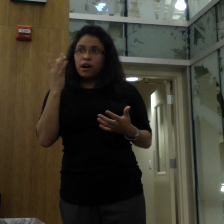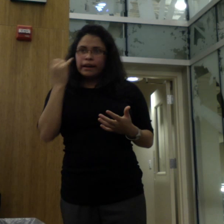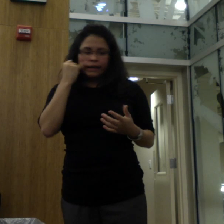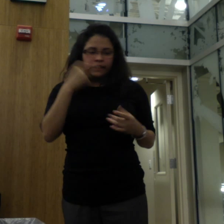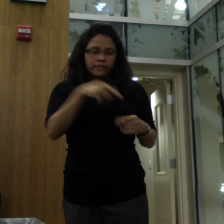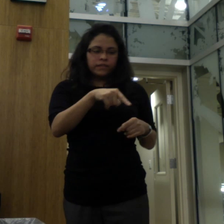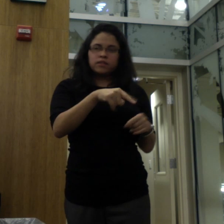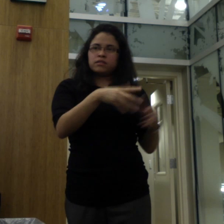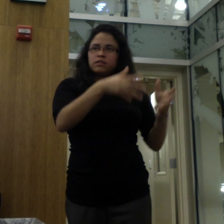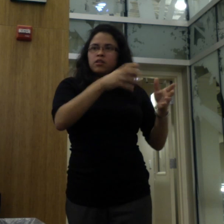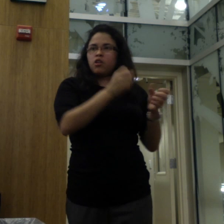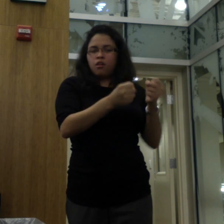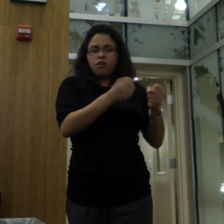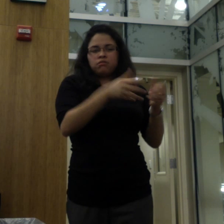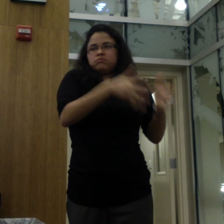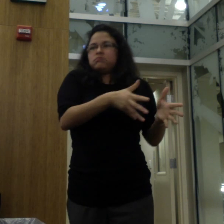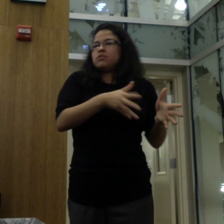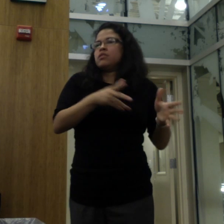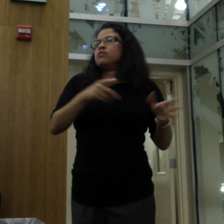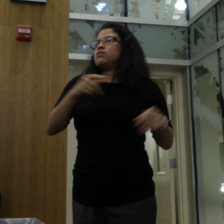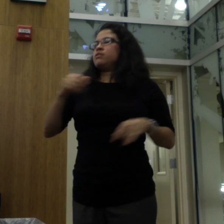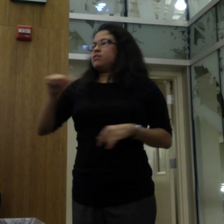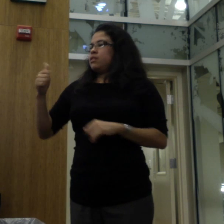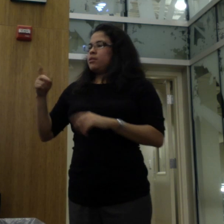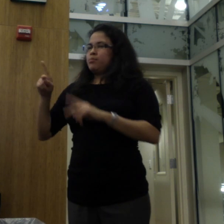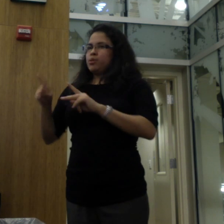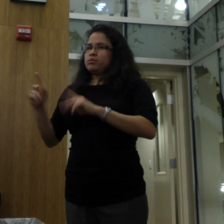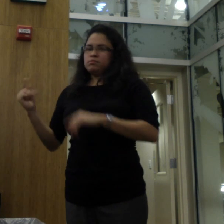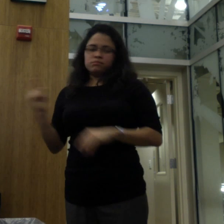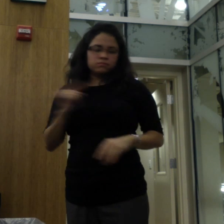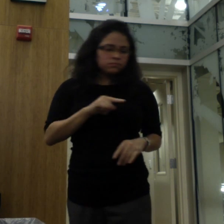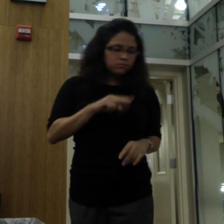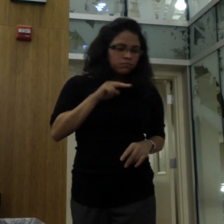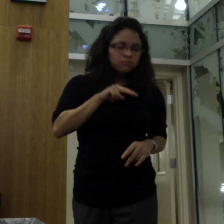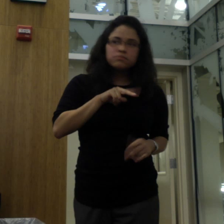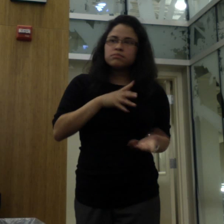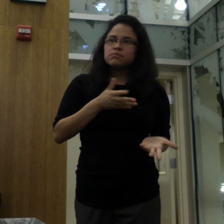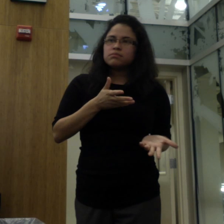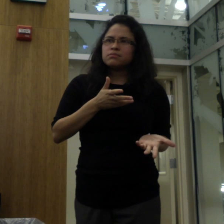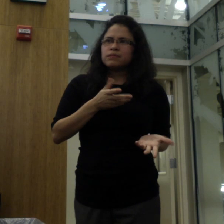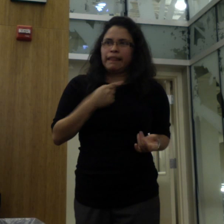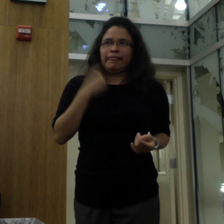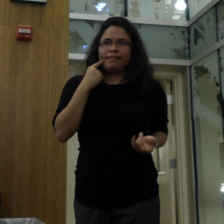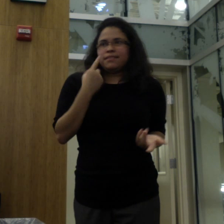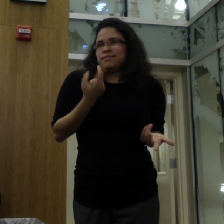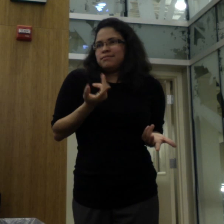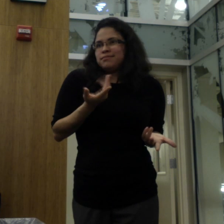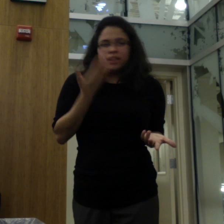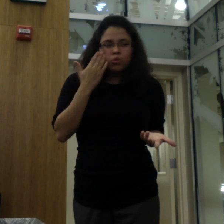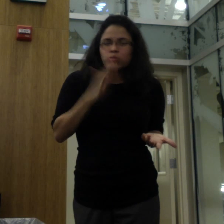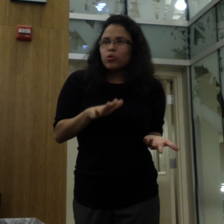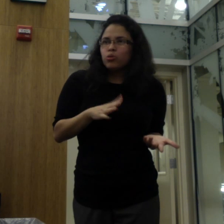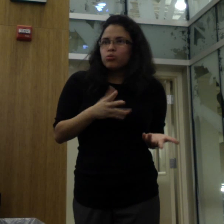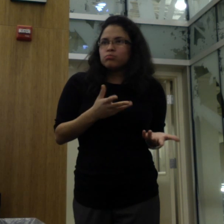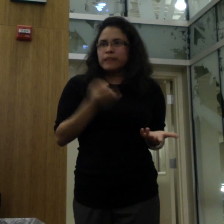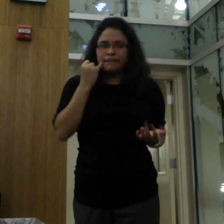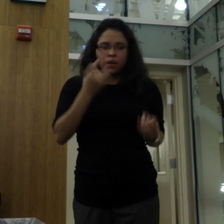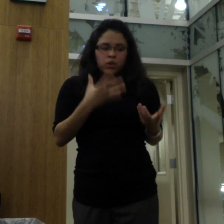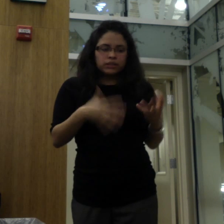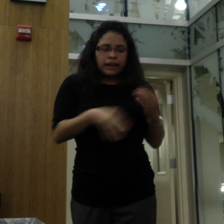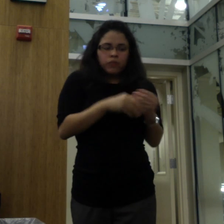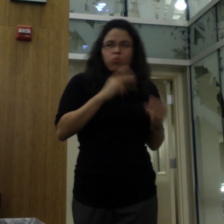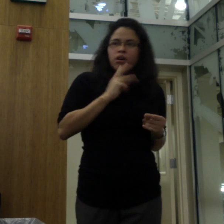car, and they may see just a vessel, something to use to put water in. And